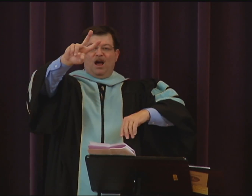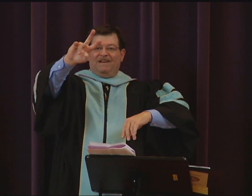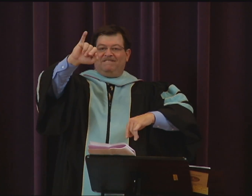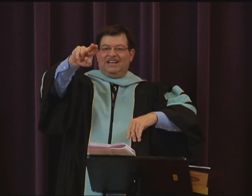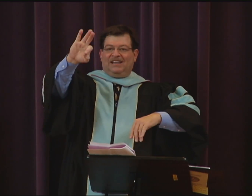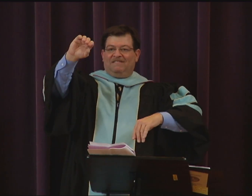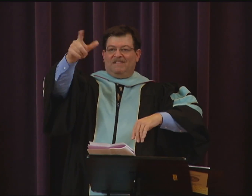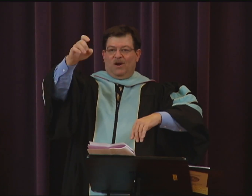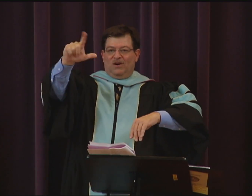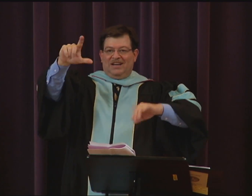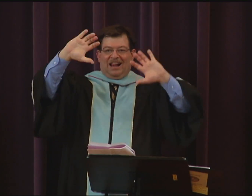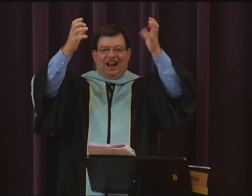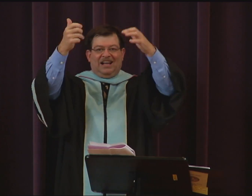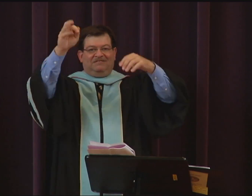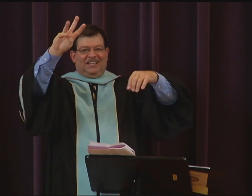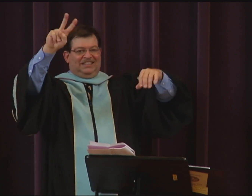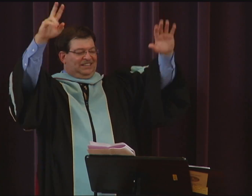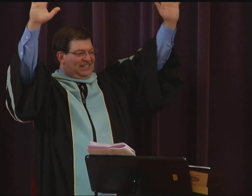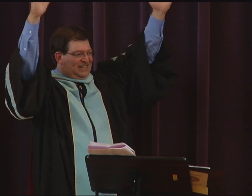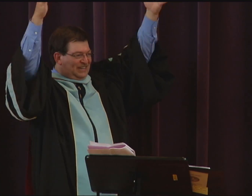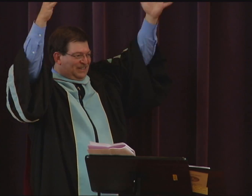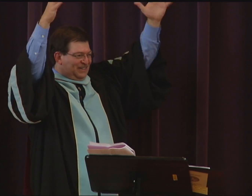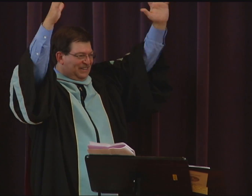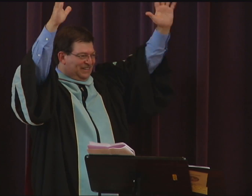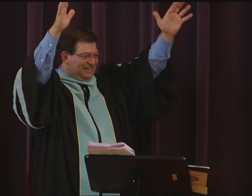And next, we have Marvin J. Folk.